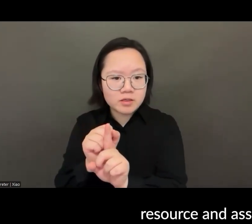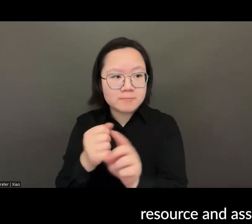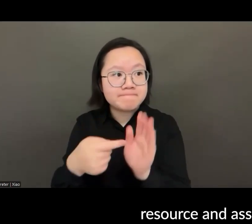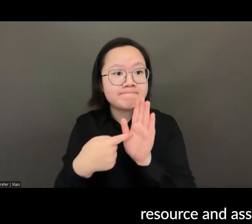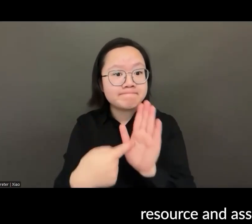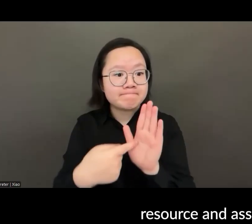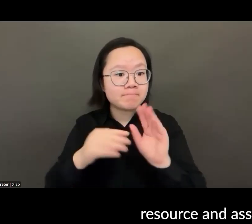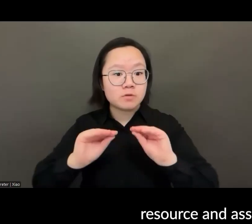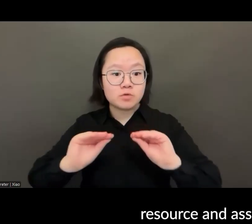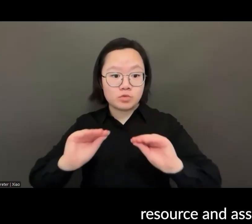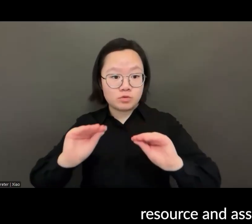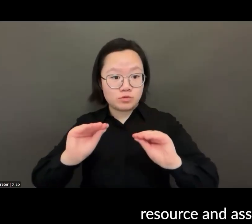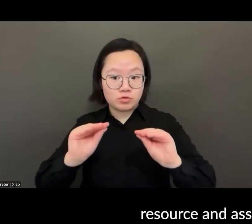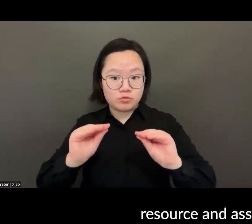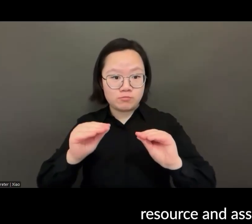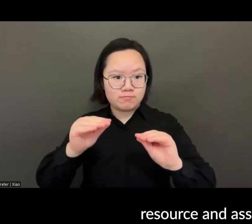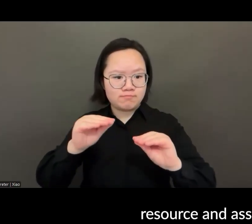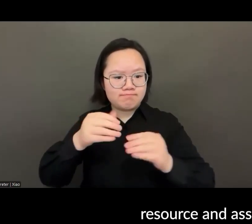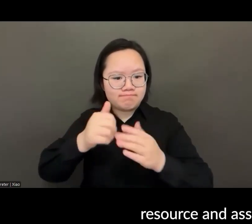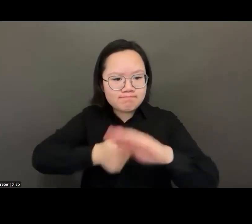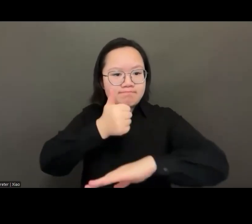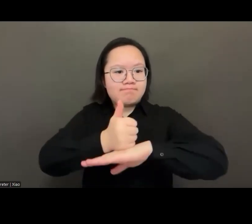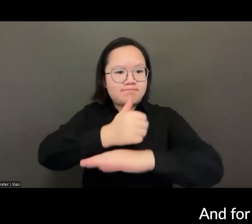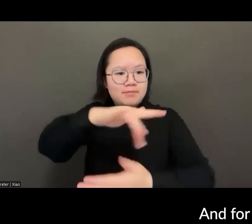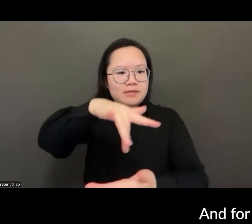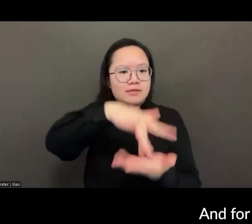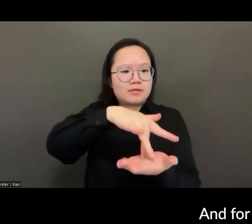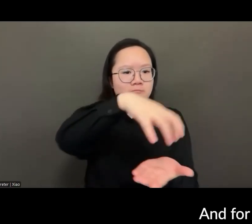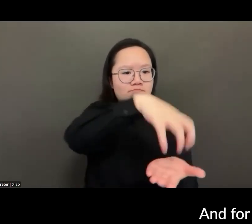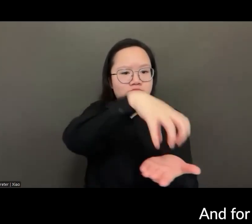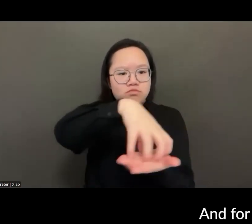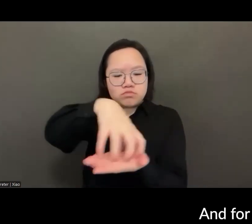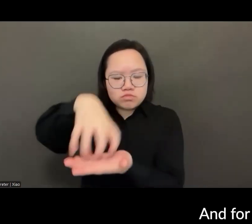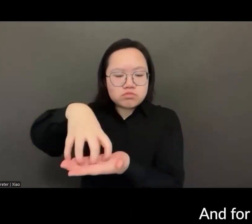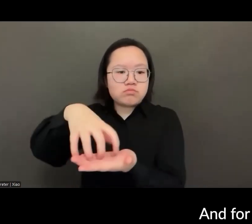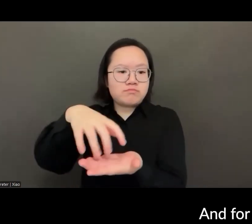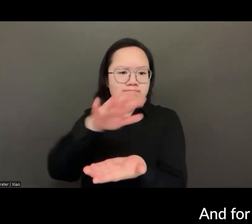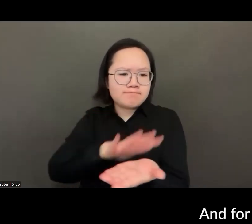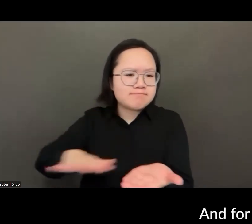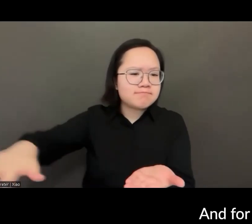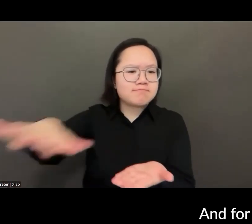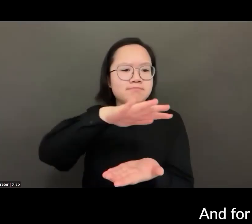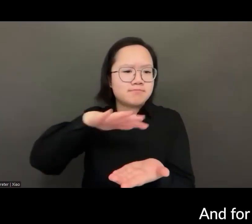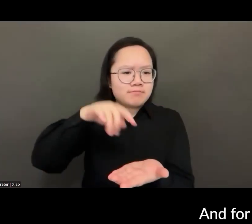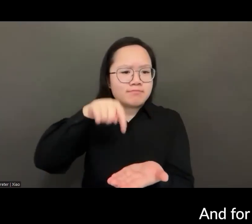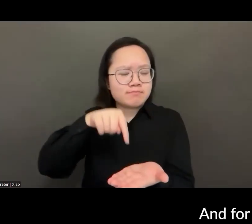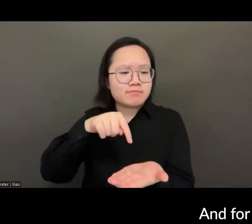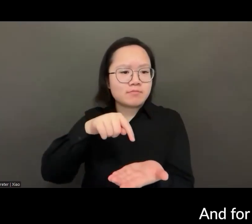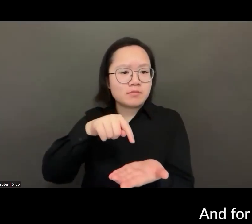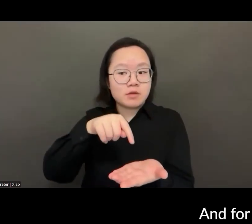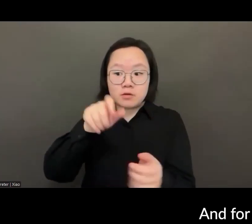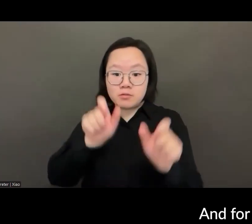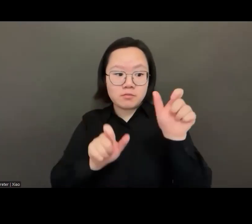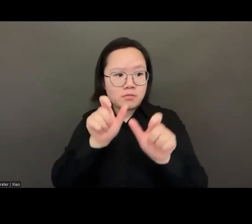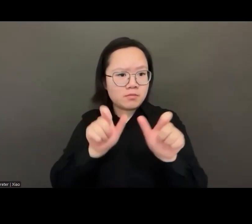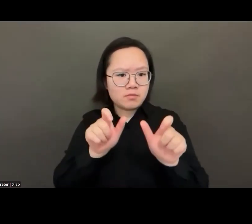support resource and assessment centers in the country. And for us, that means that people